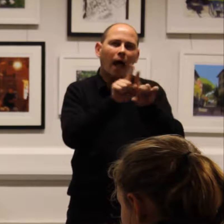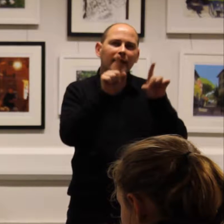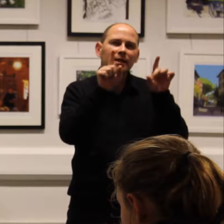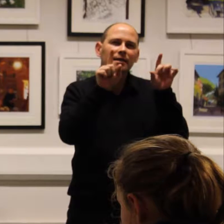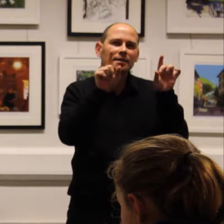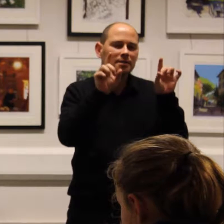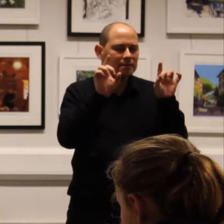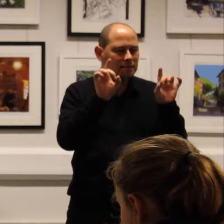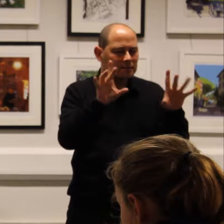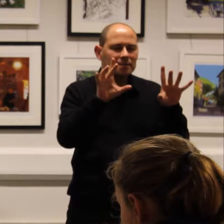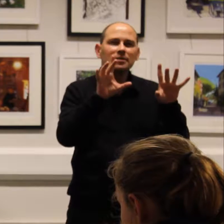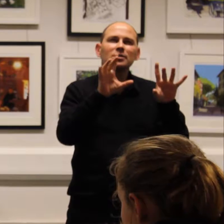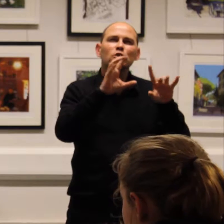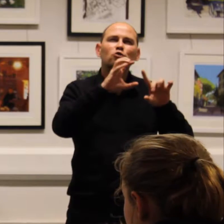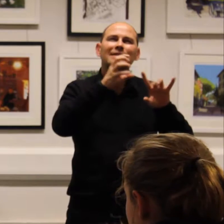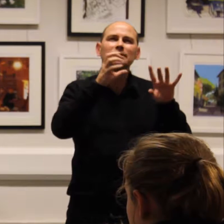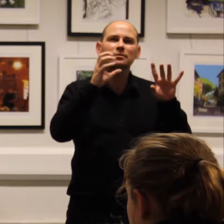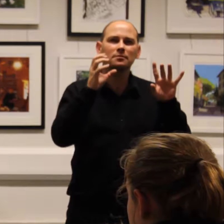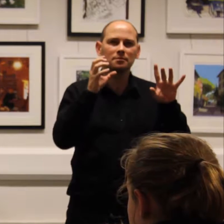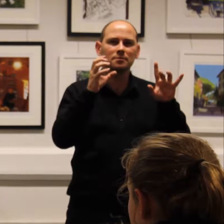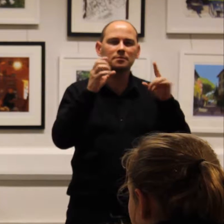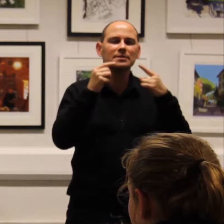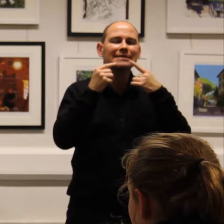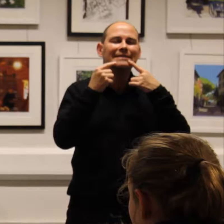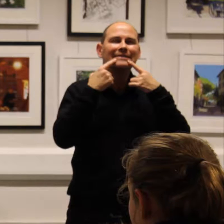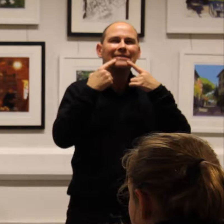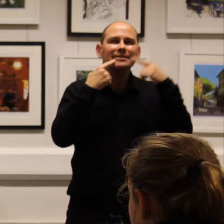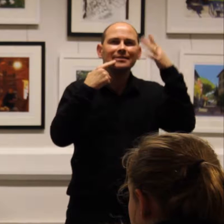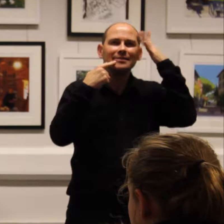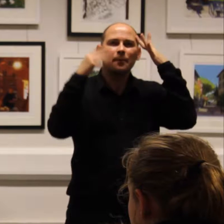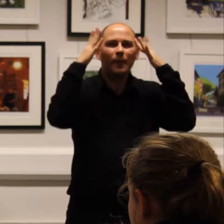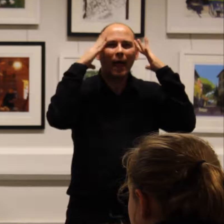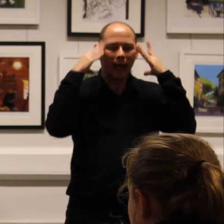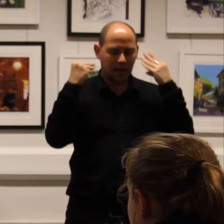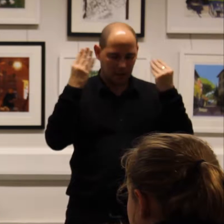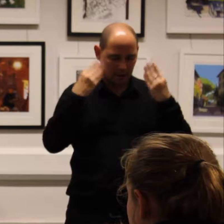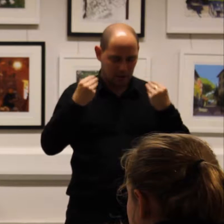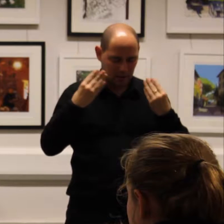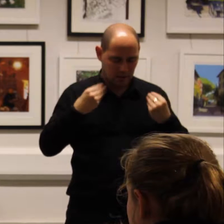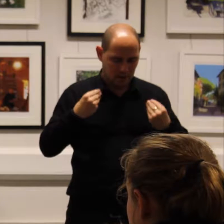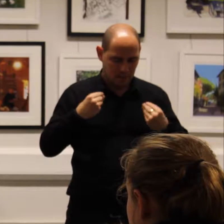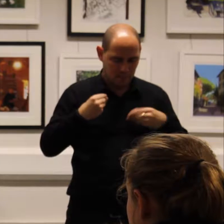her mouth, and his feet beat out the memories as he runs.